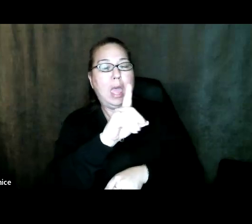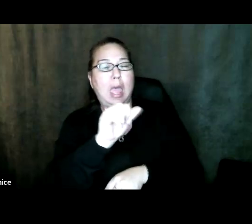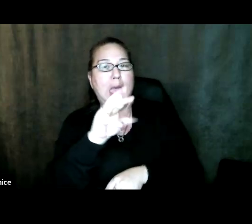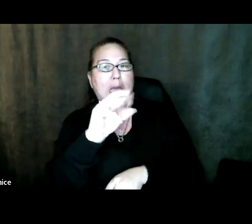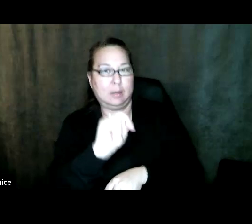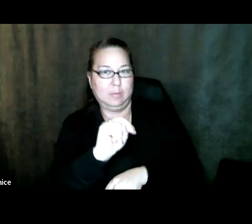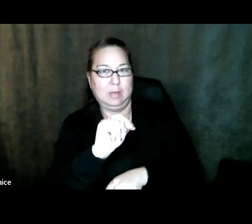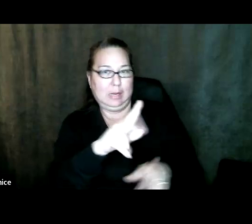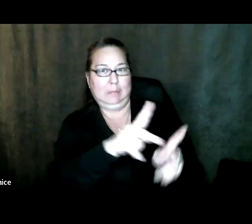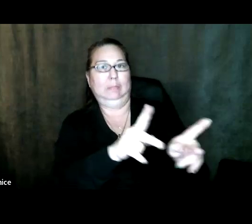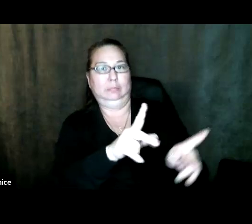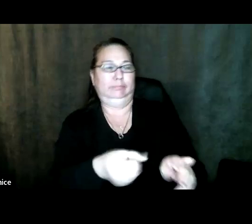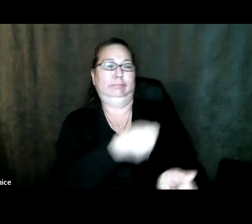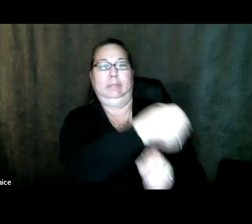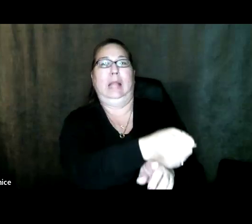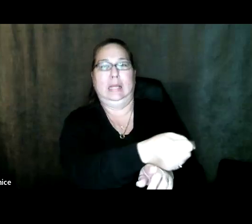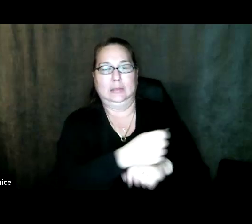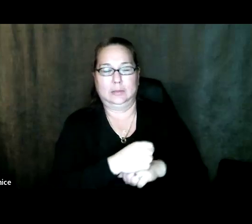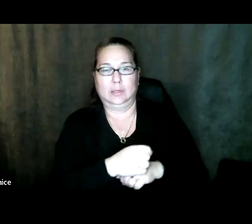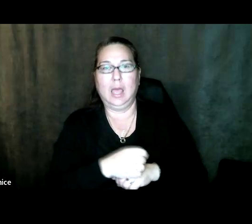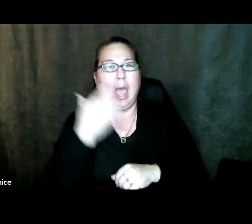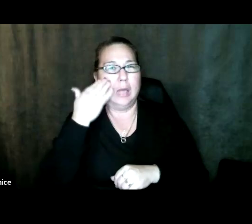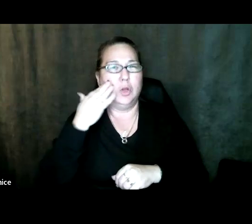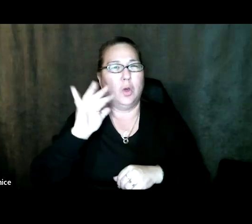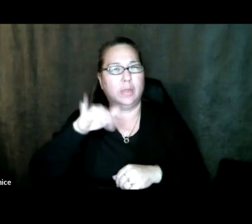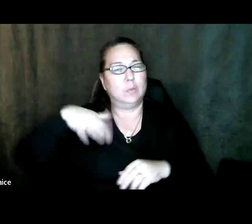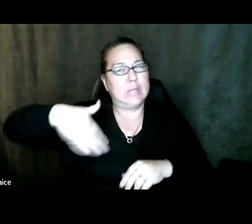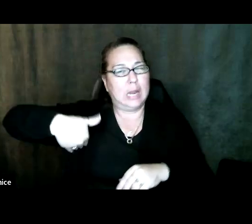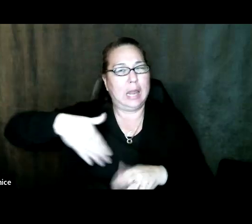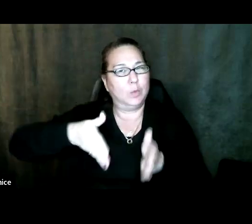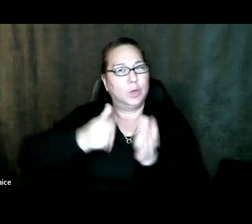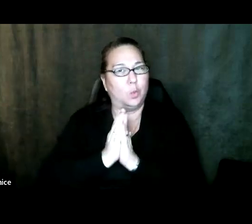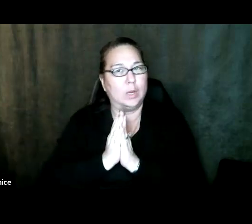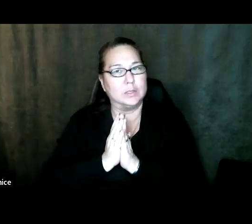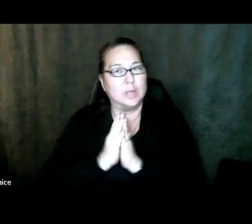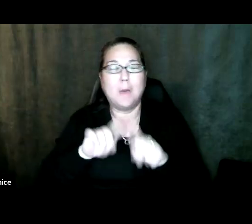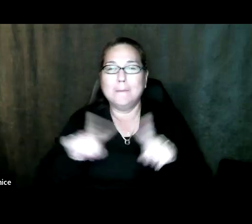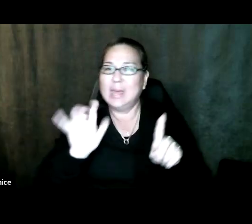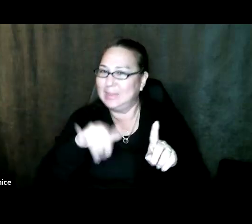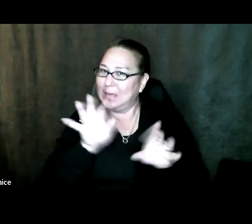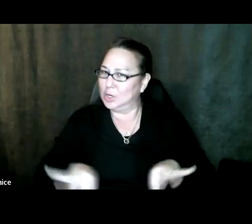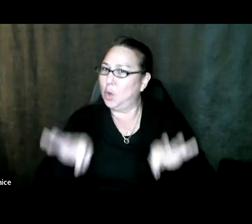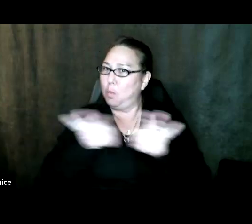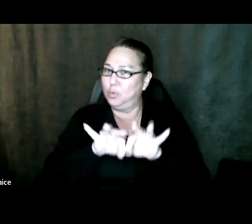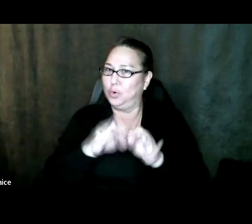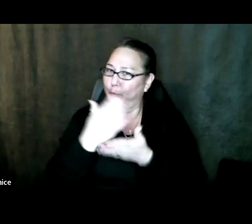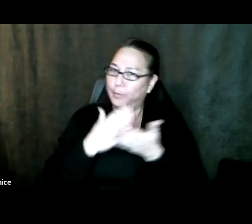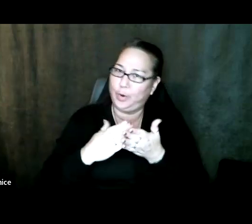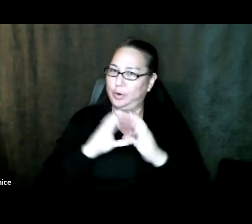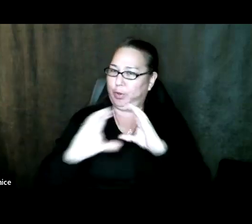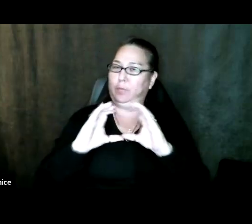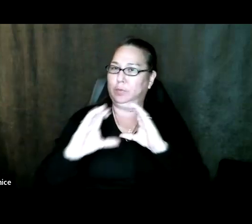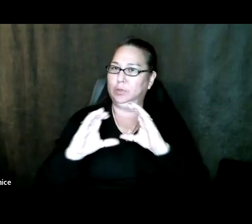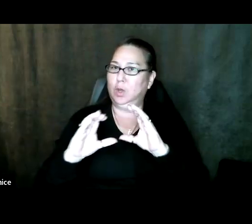I know it was a late request possibly, so it wasn't able to get in. But I think that's a really important part of the conversation for us on